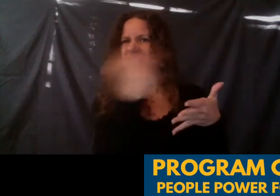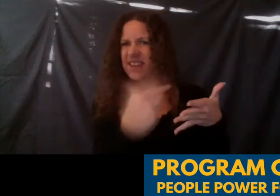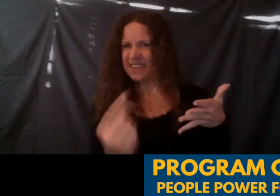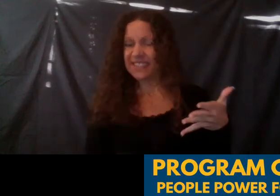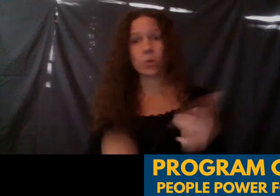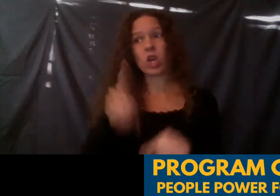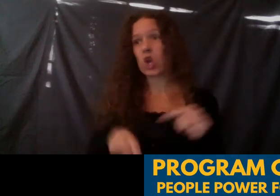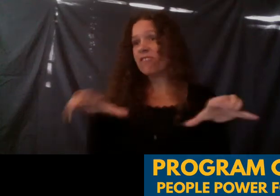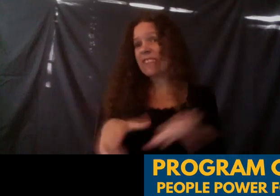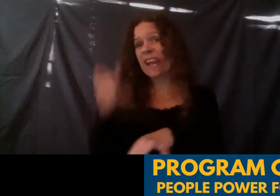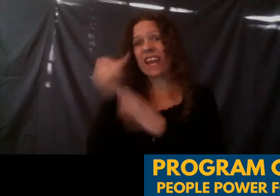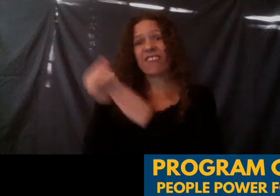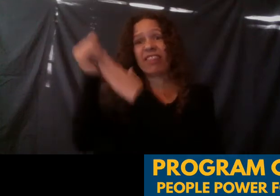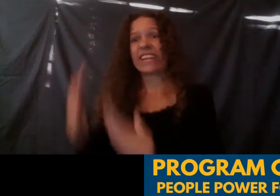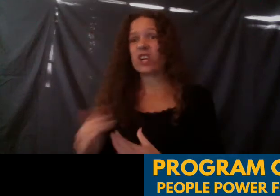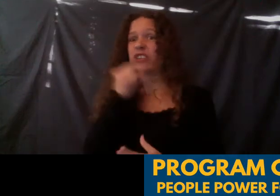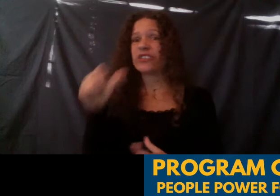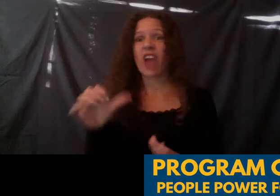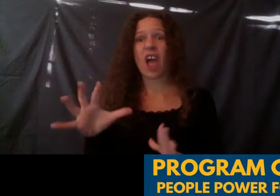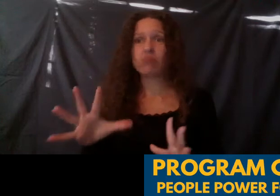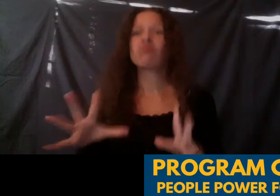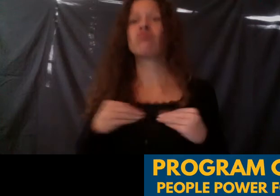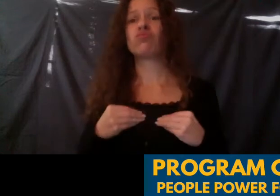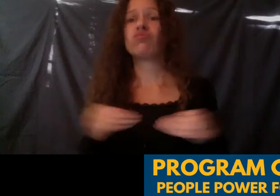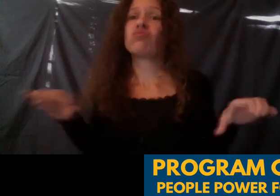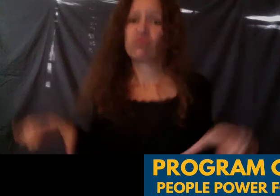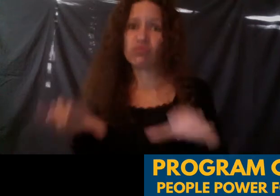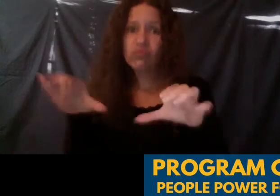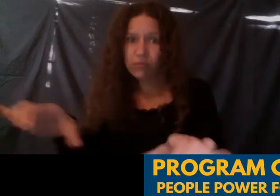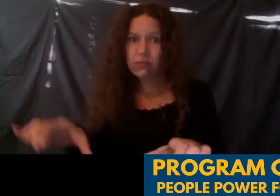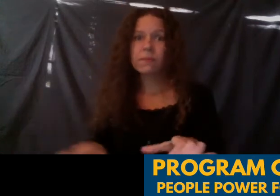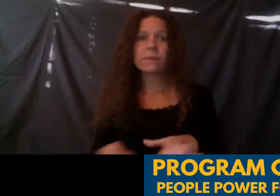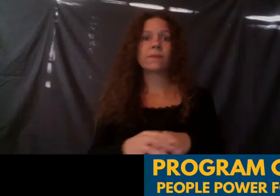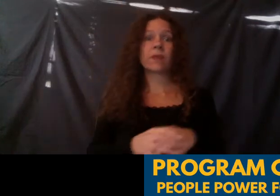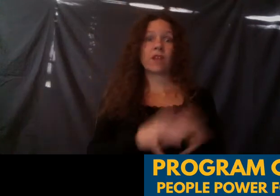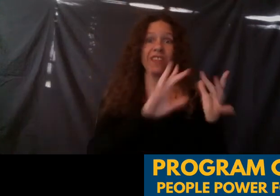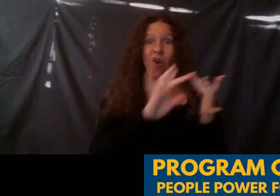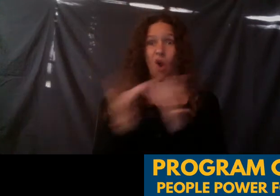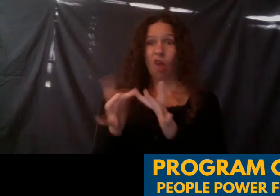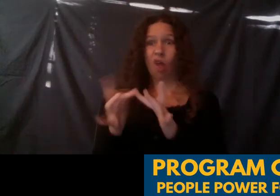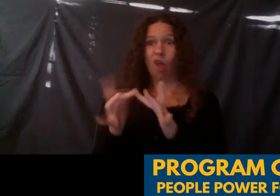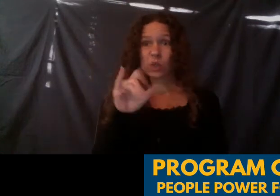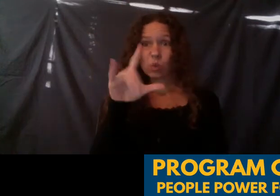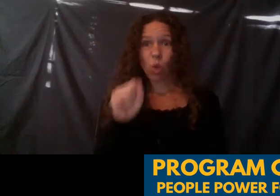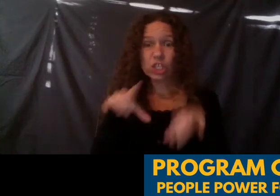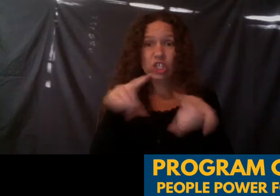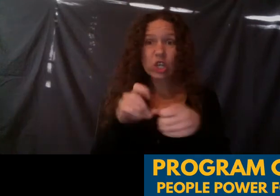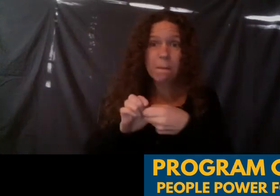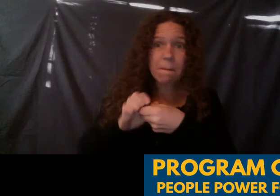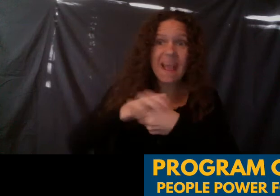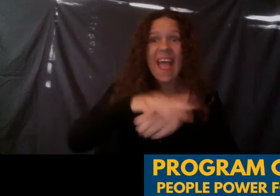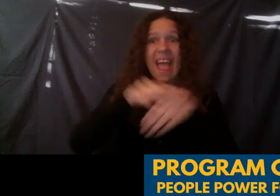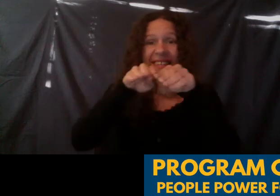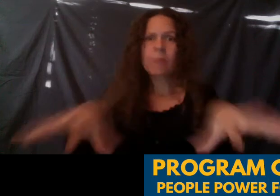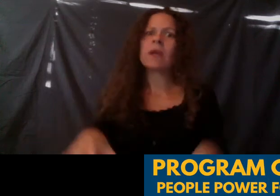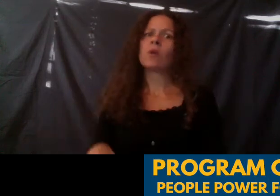trained thousands of activists to use virtual organizing tools, which have become essential during the pandemic, including Zoom, Mobilize, virtual phone banks, and the